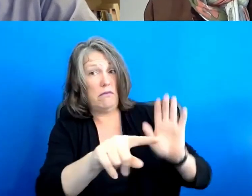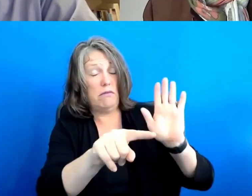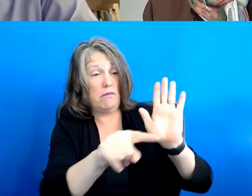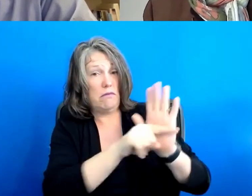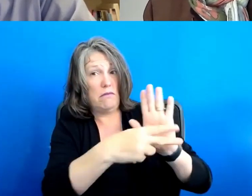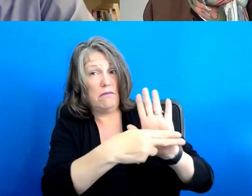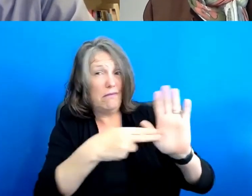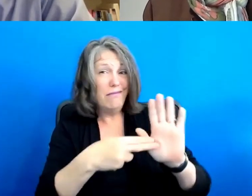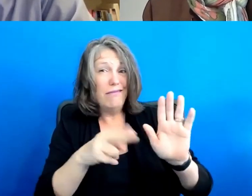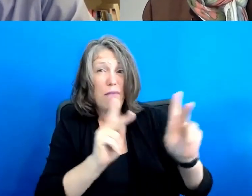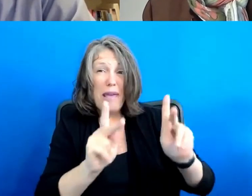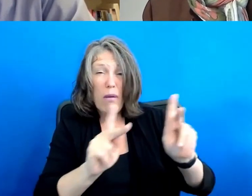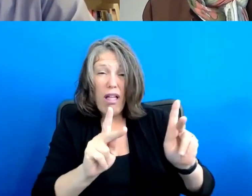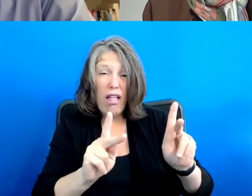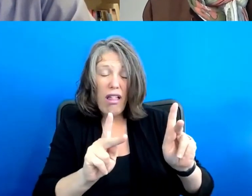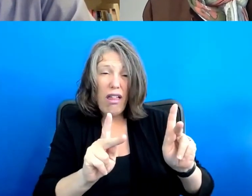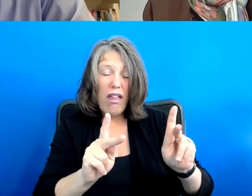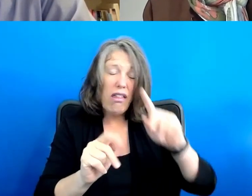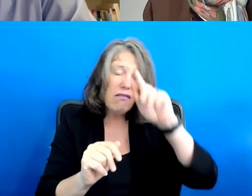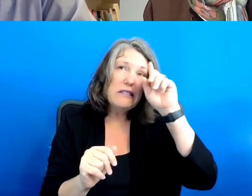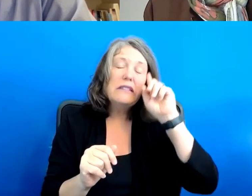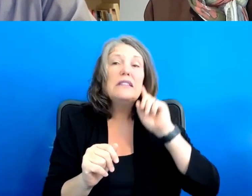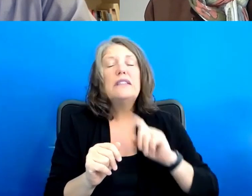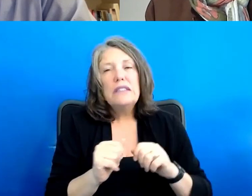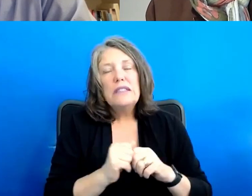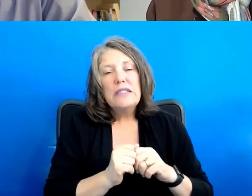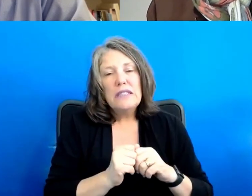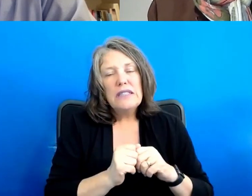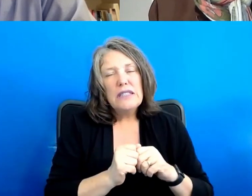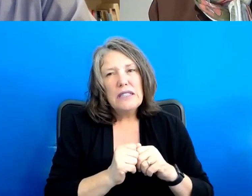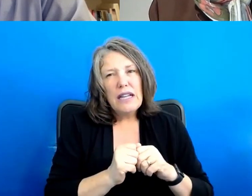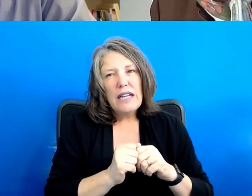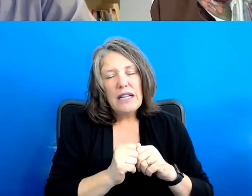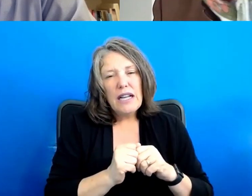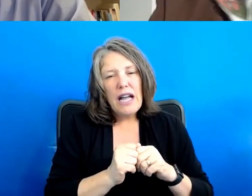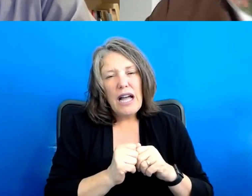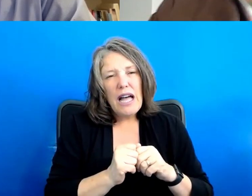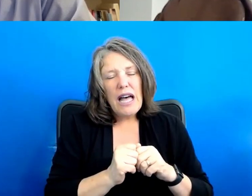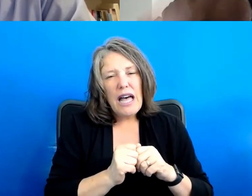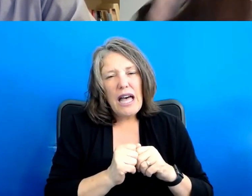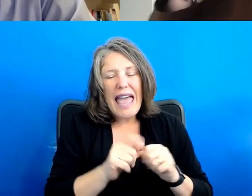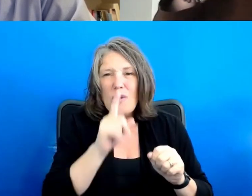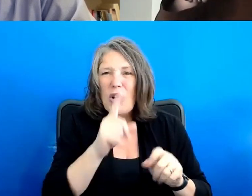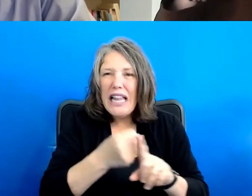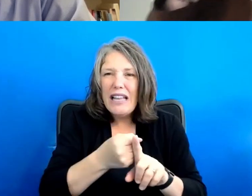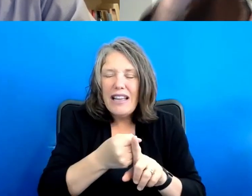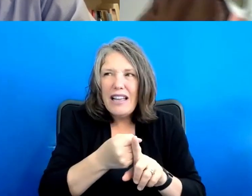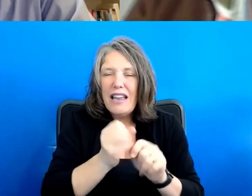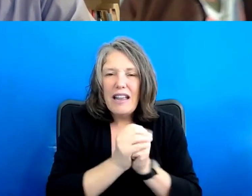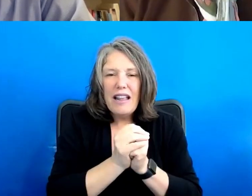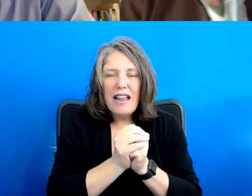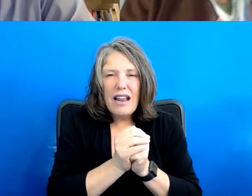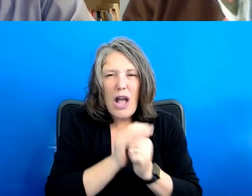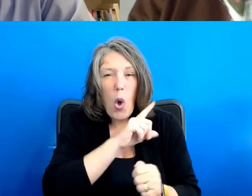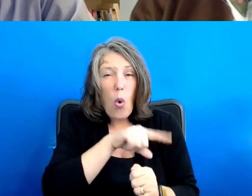on unbiased, you know, the skewed nature of